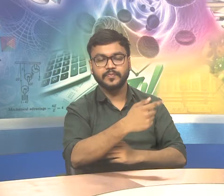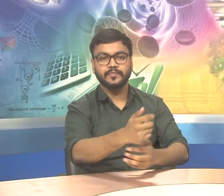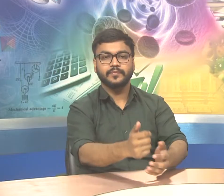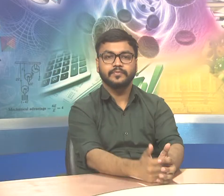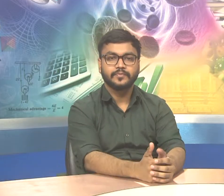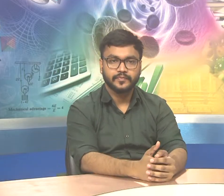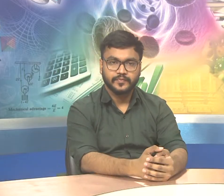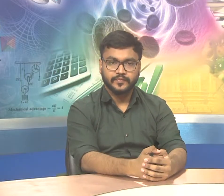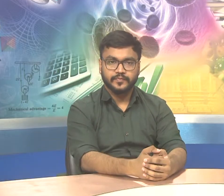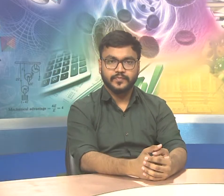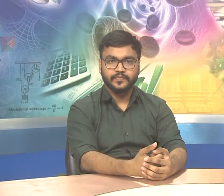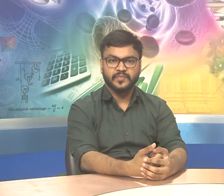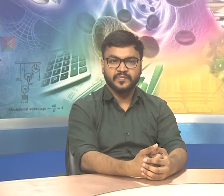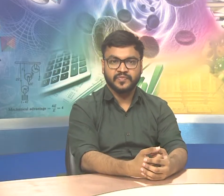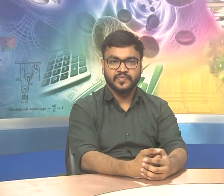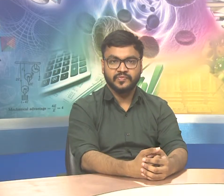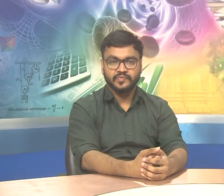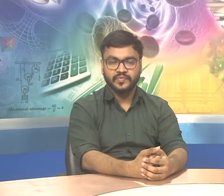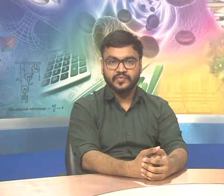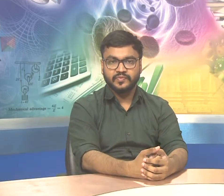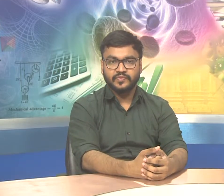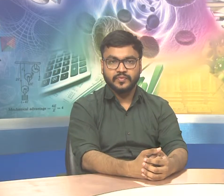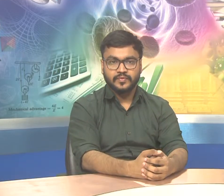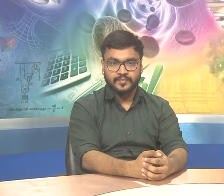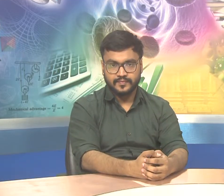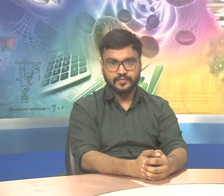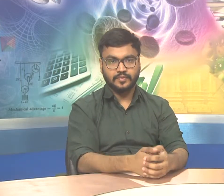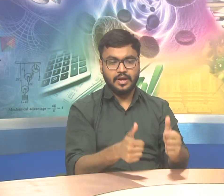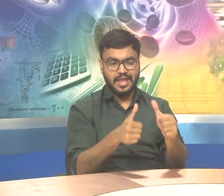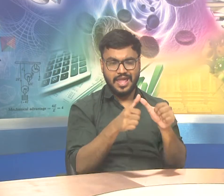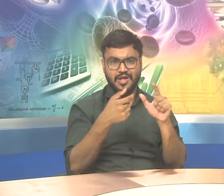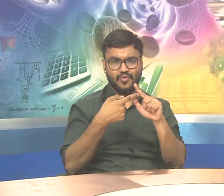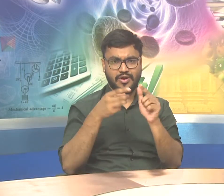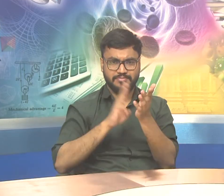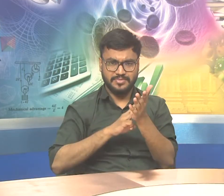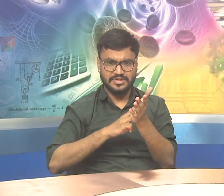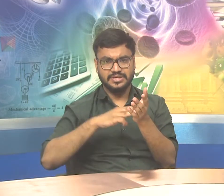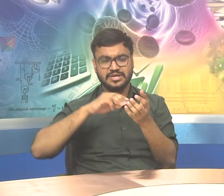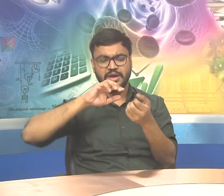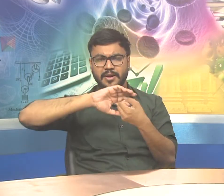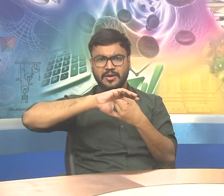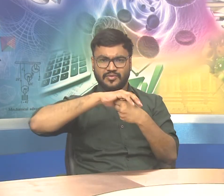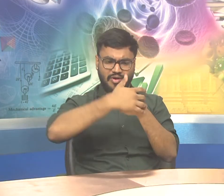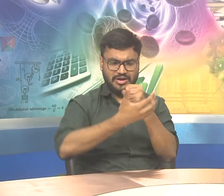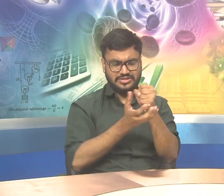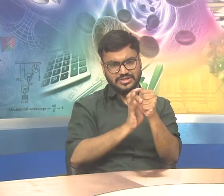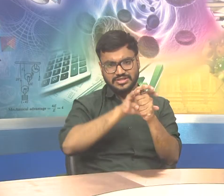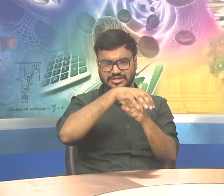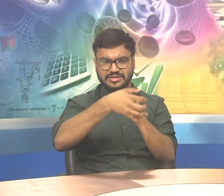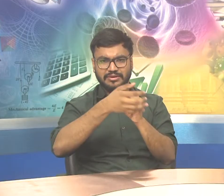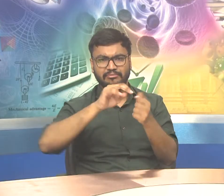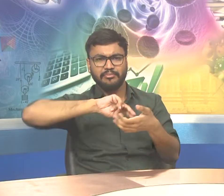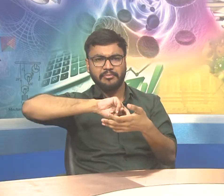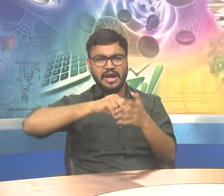like how heavy is that substance. Next is atom.